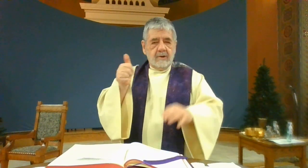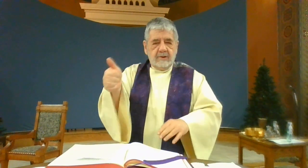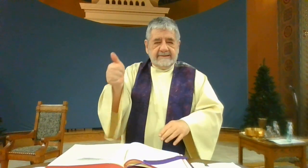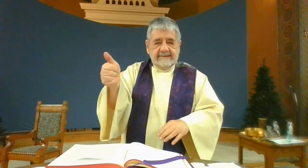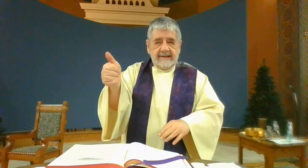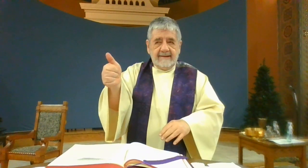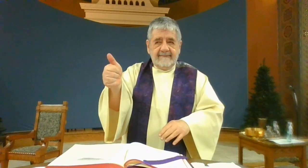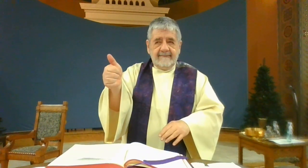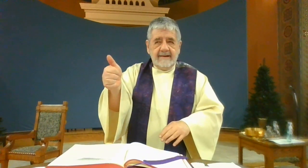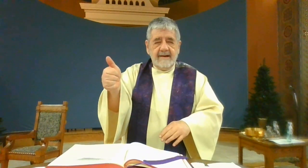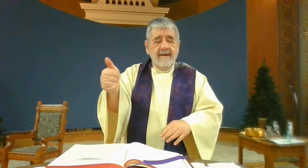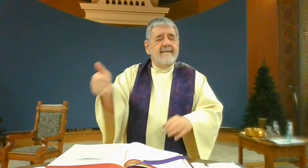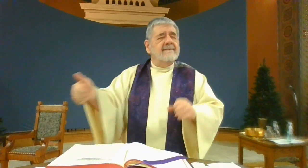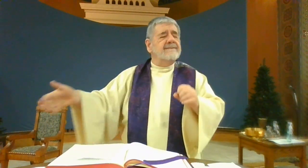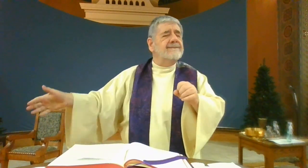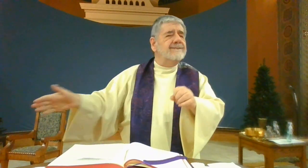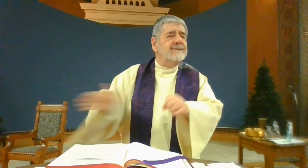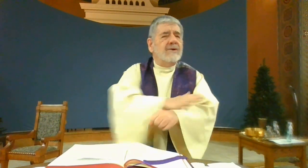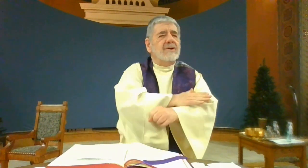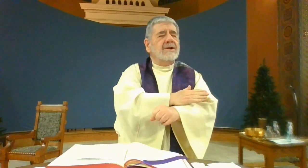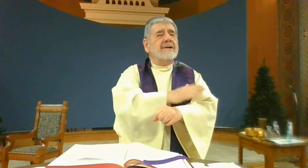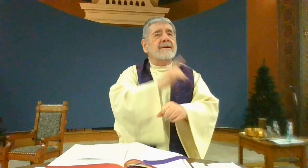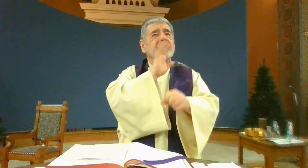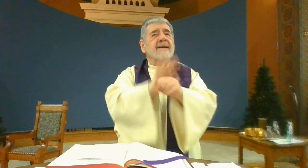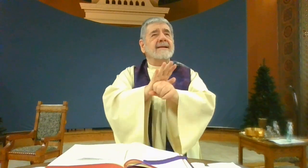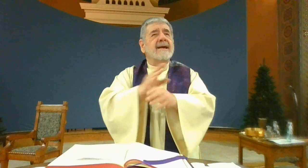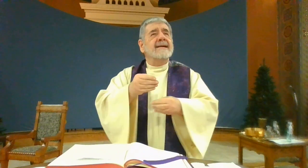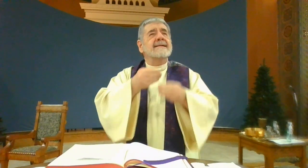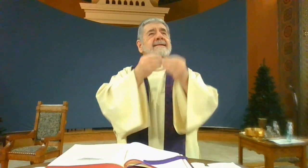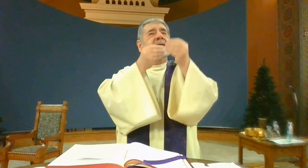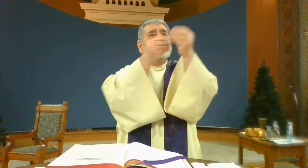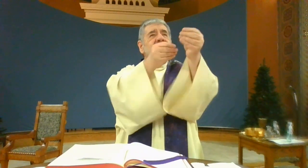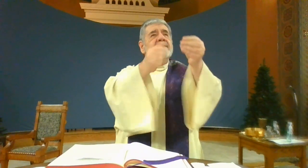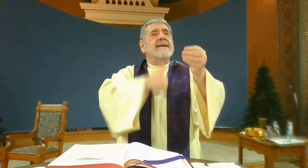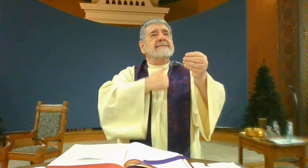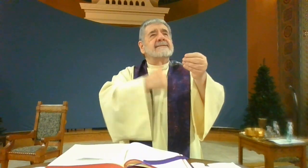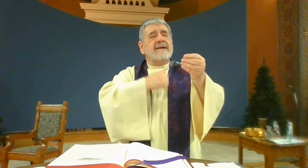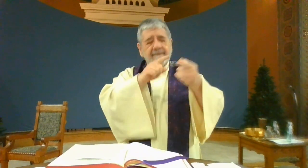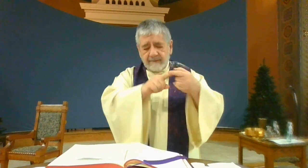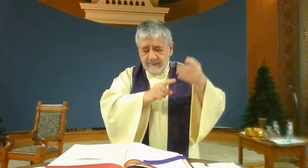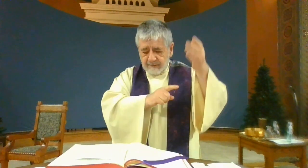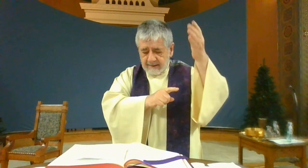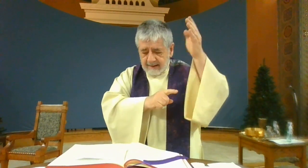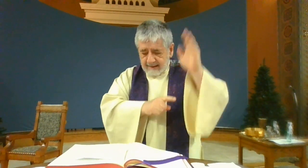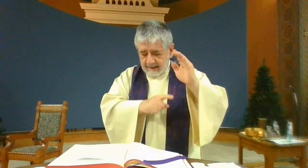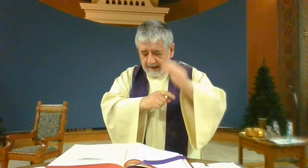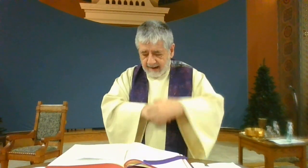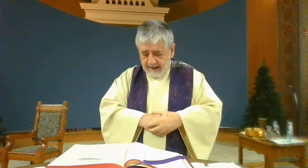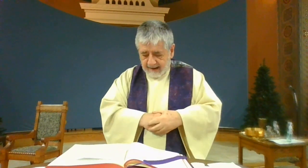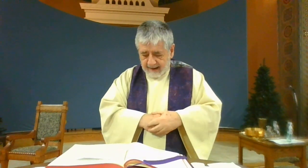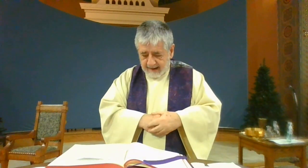Mary said, God, I fully commit myself to you.